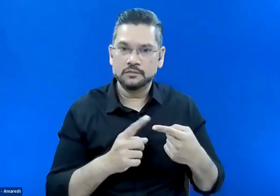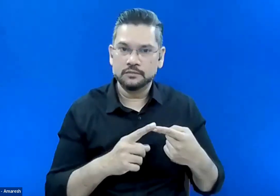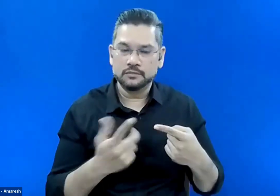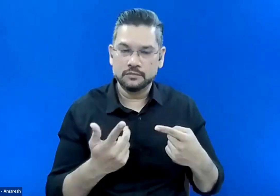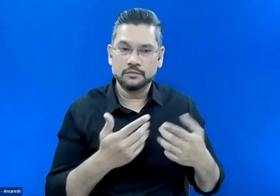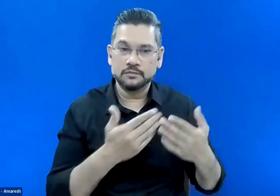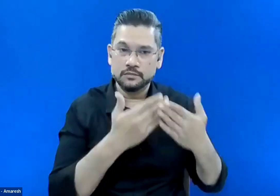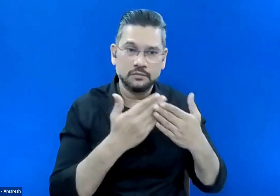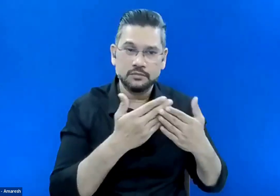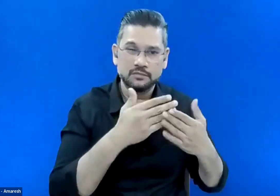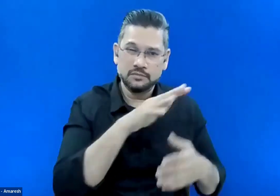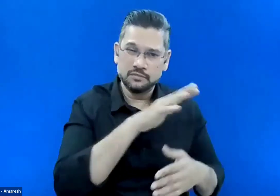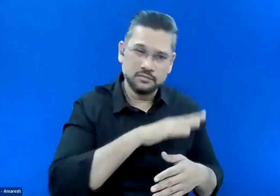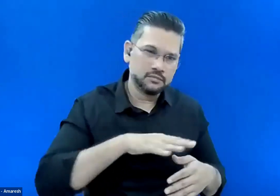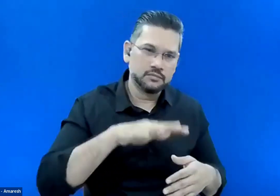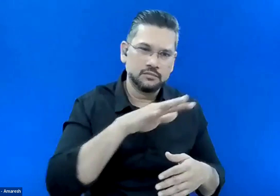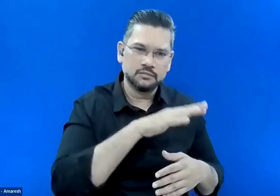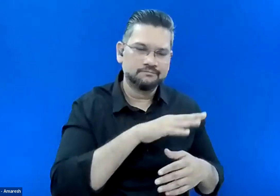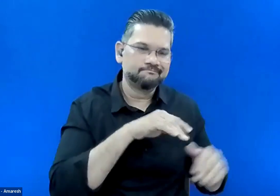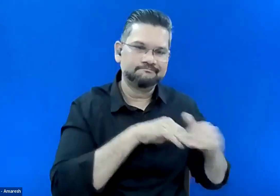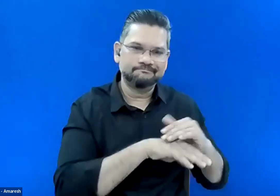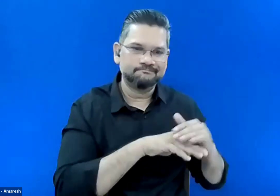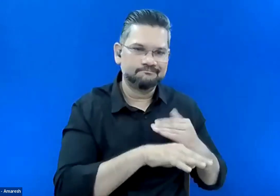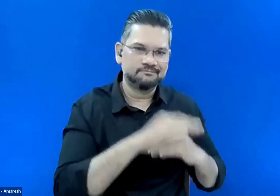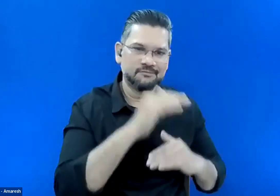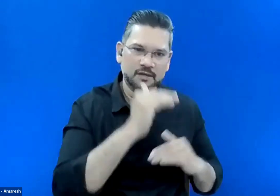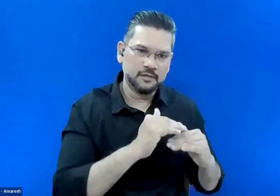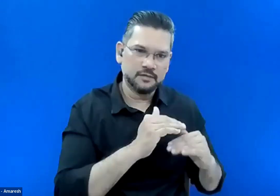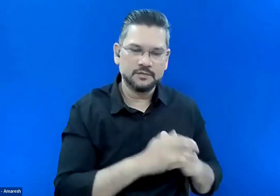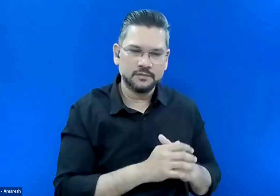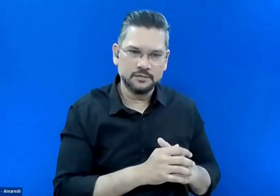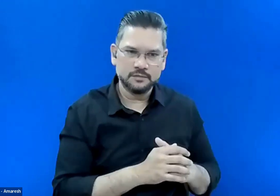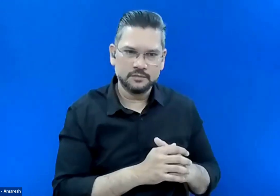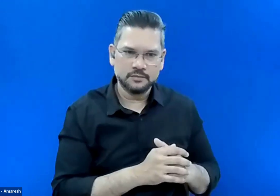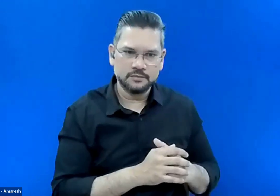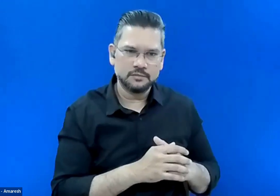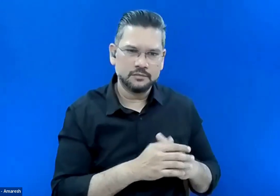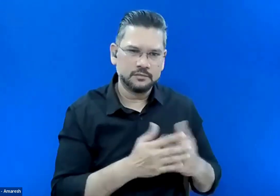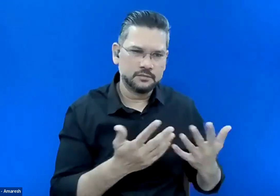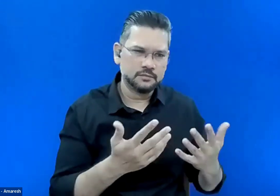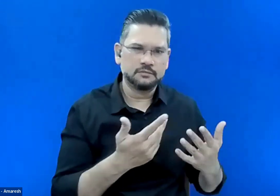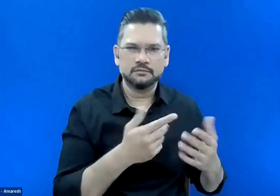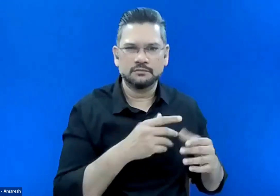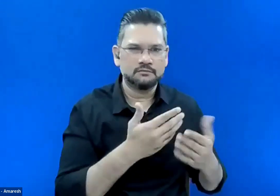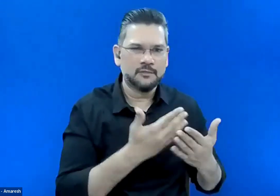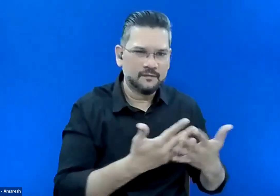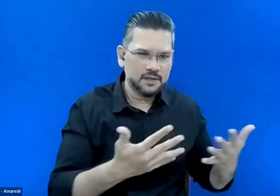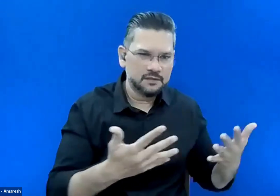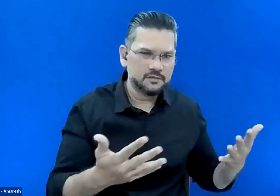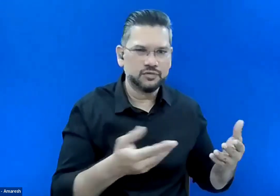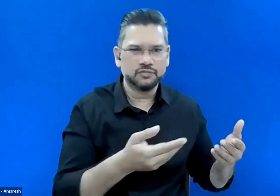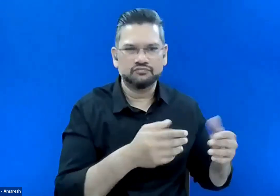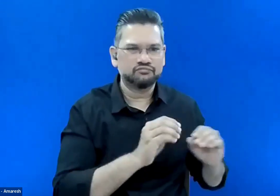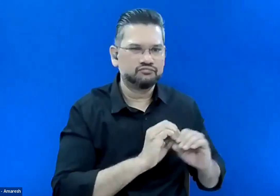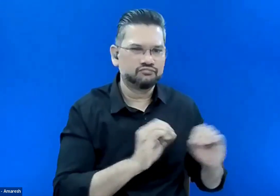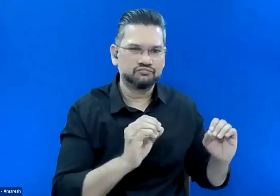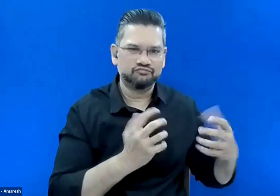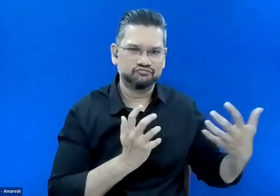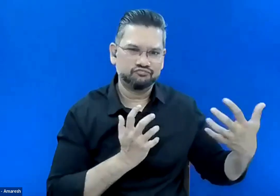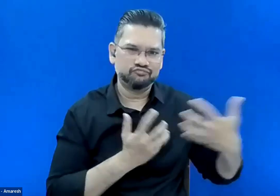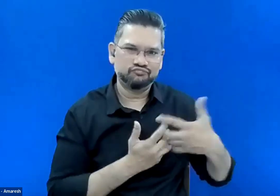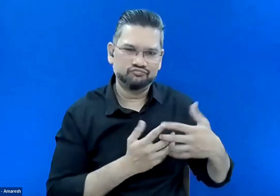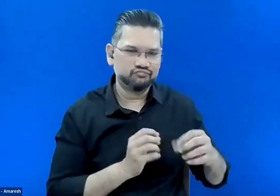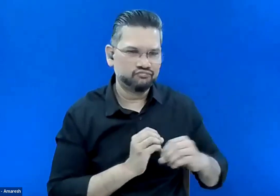educational establishments are often inaccessible. It lacks of appropriate facilities or do not provide the